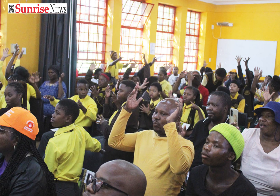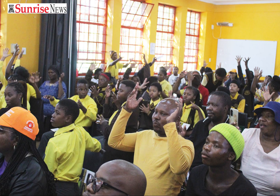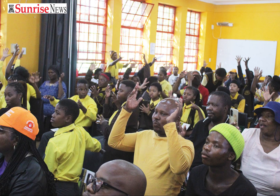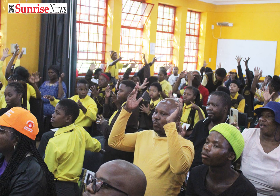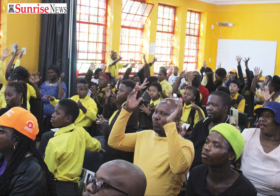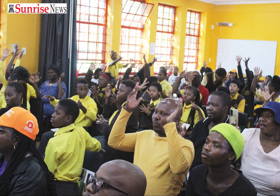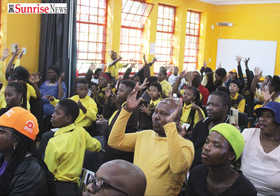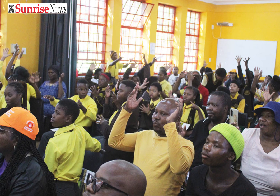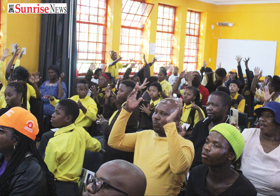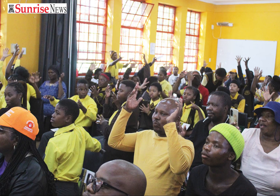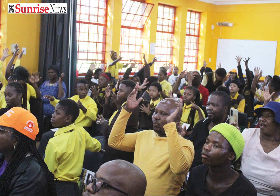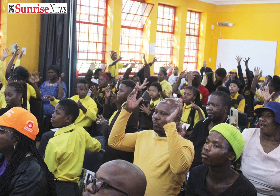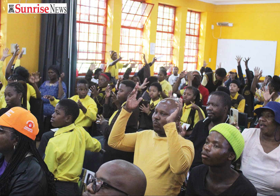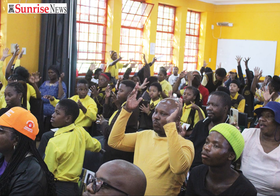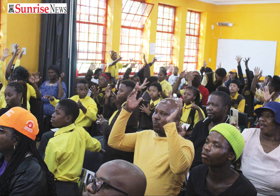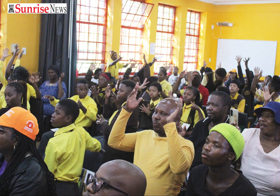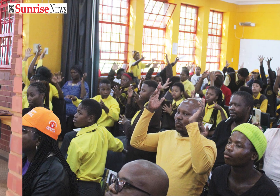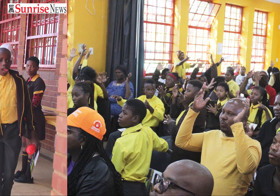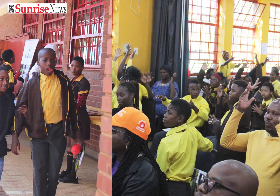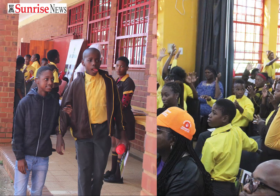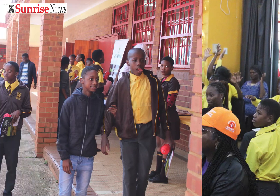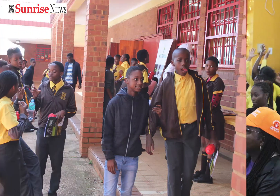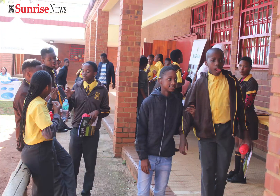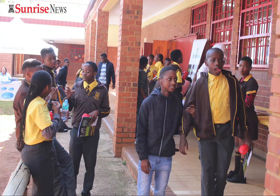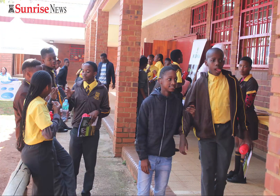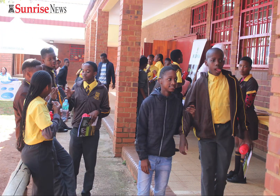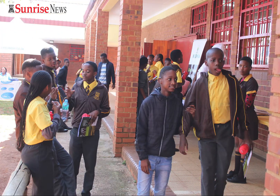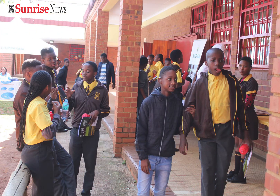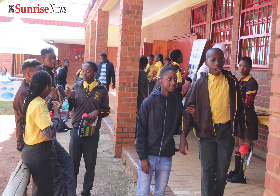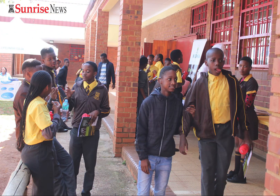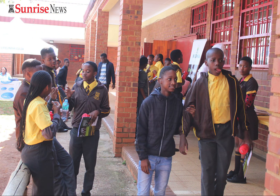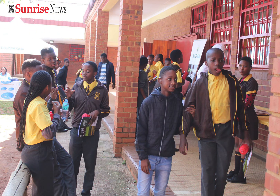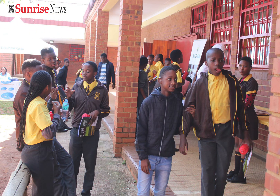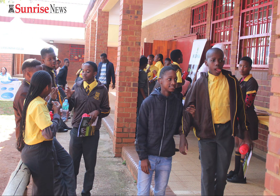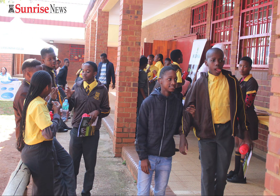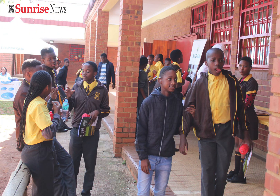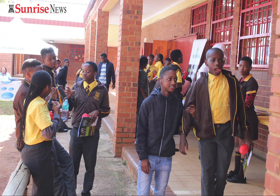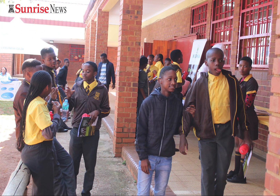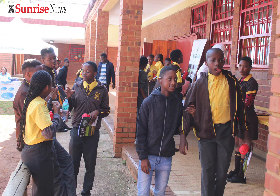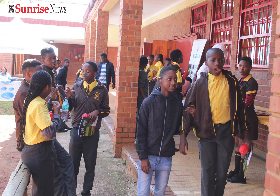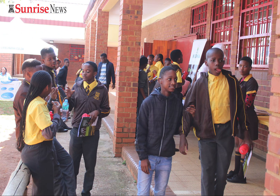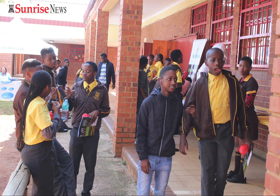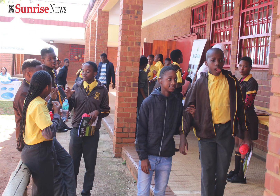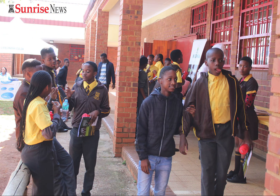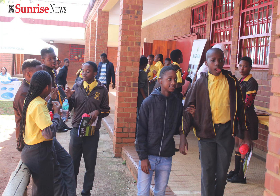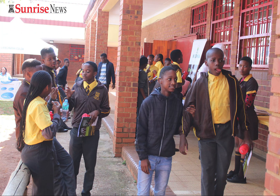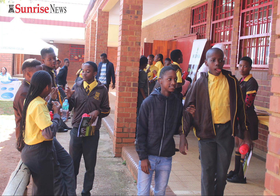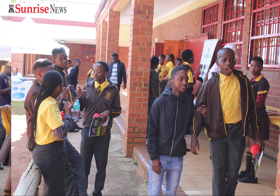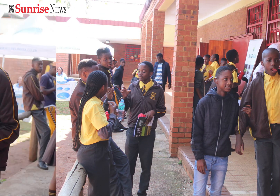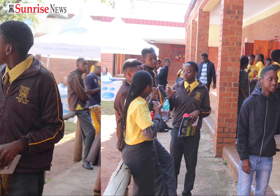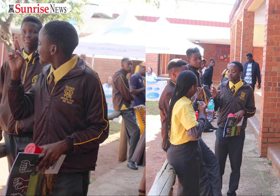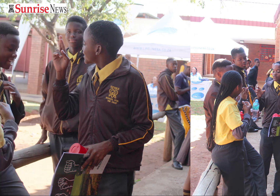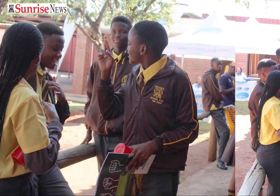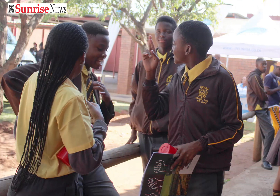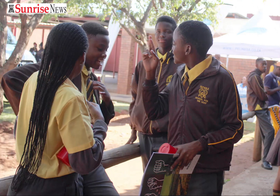who's deaf or a deaf parent or anybody, you are able to send a message to say, look, you need intervention, or you are able to send a